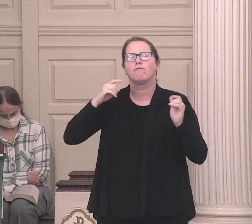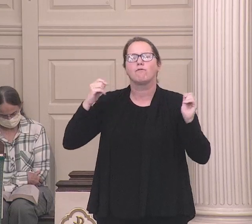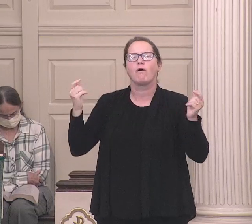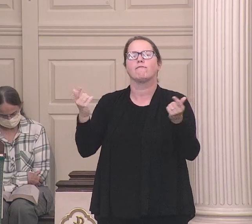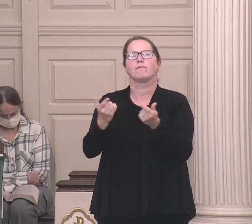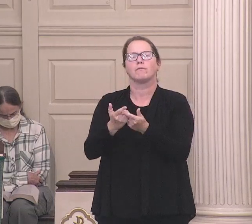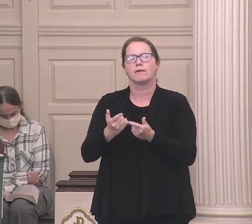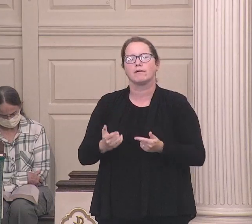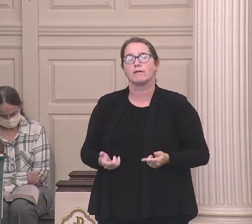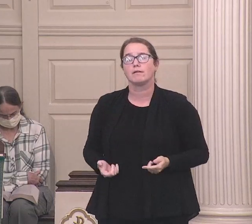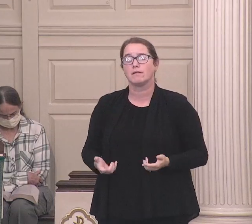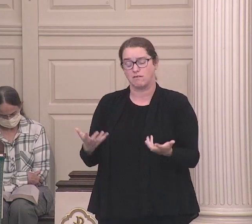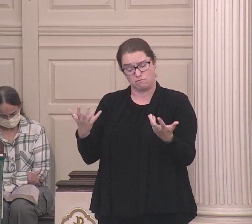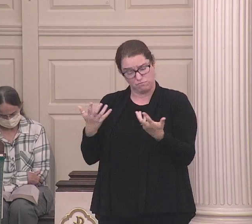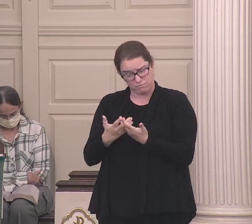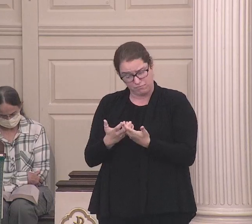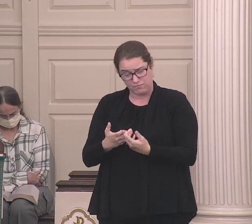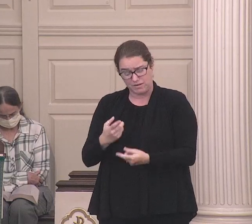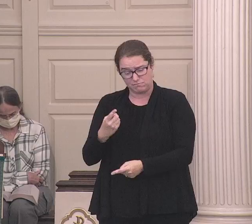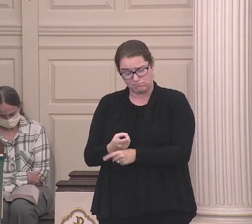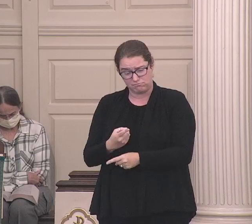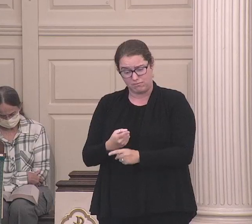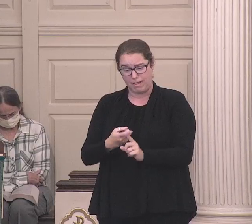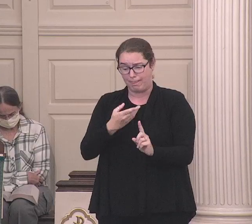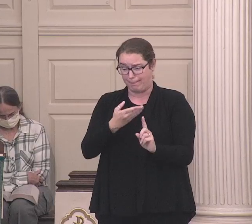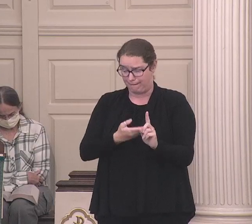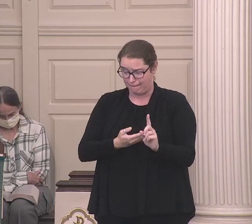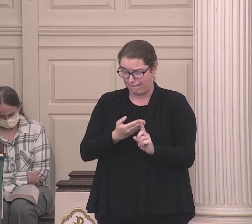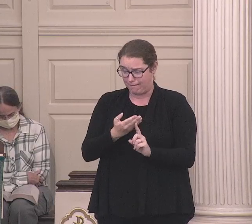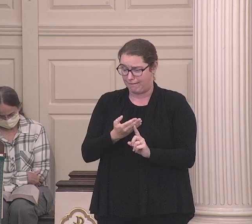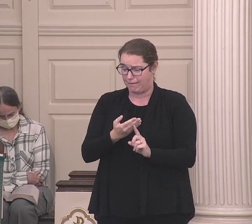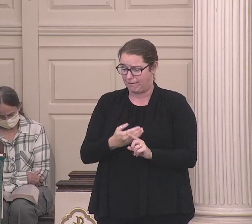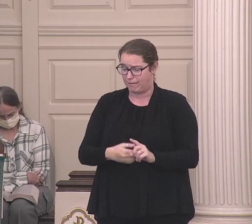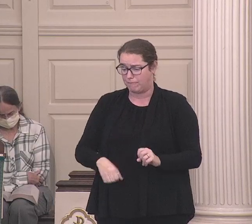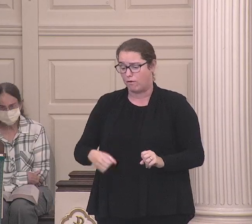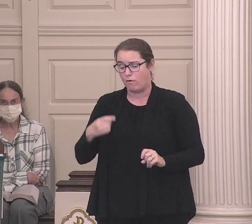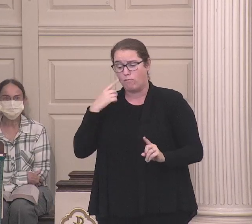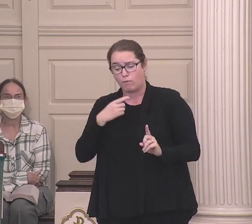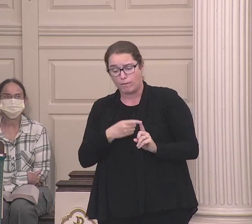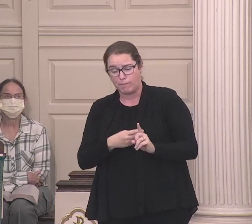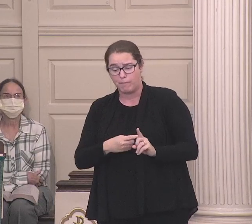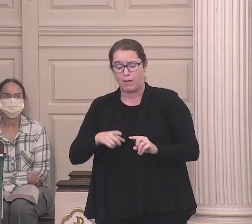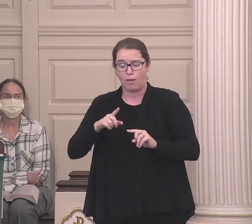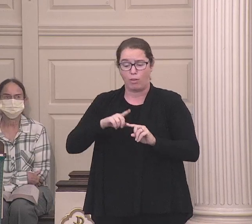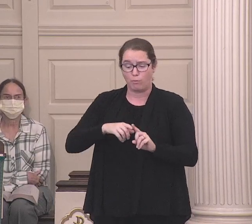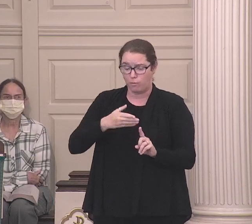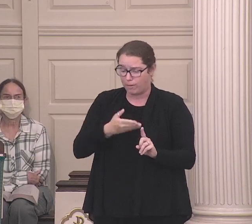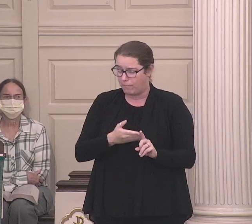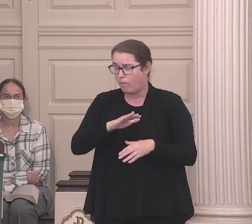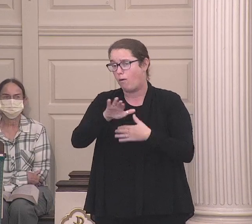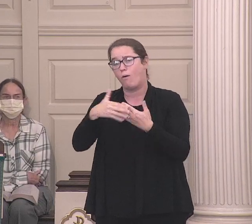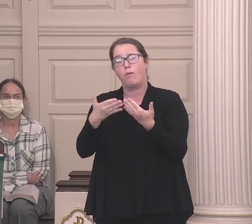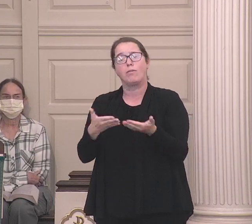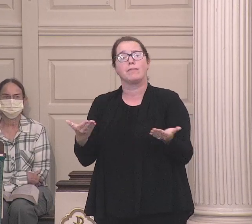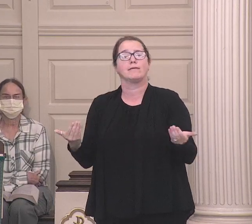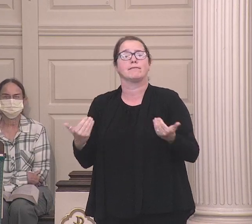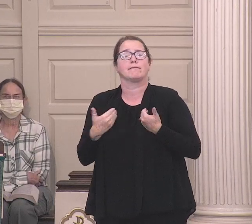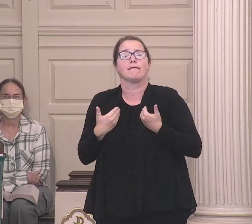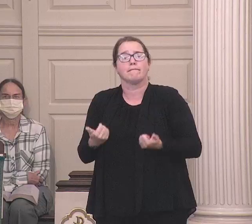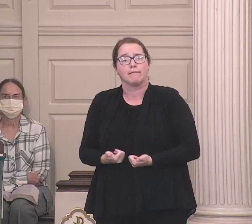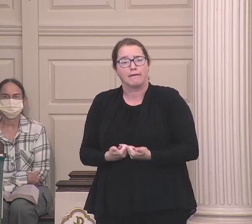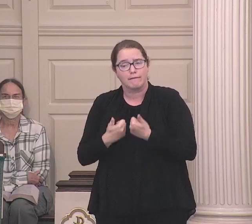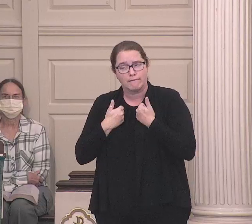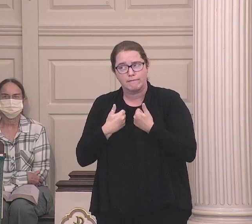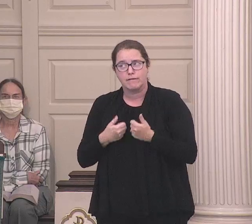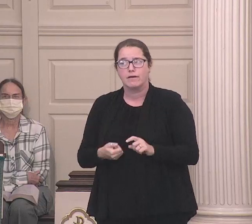For it was fitting that he, for whom and through whom all things exist, in bringing